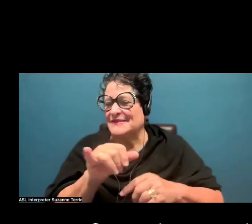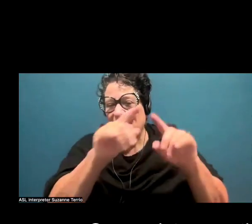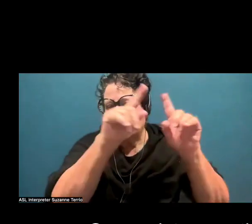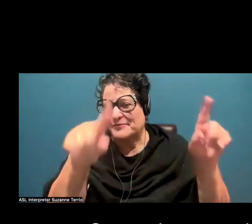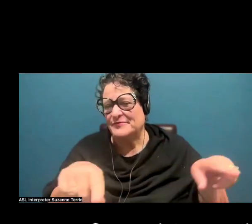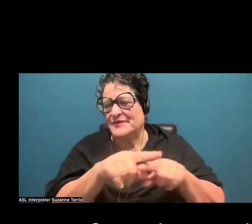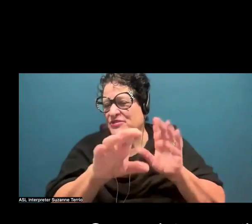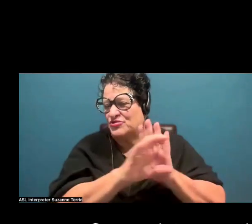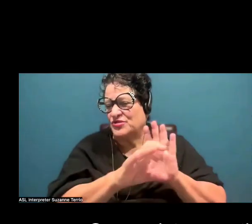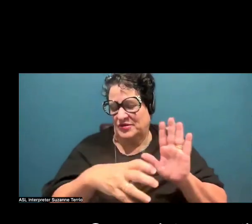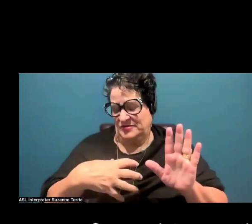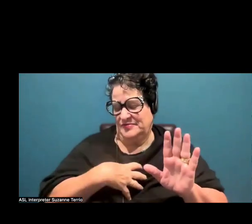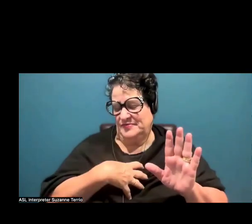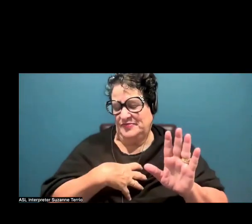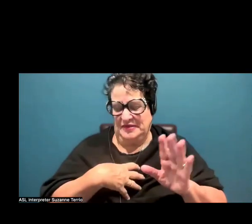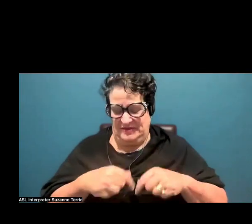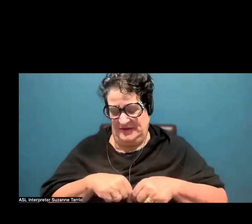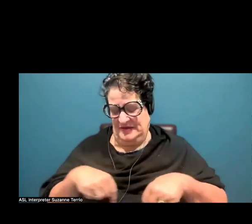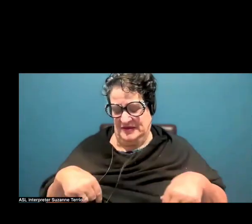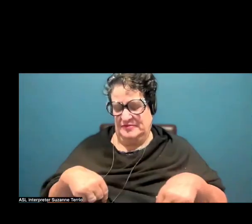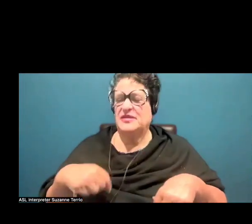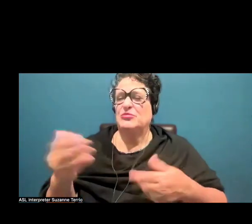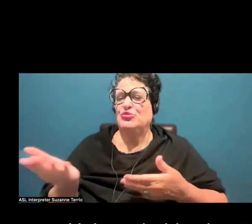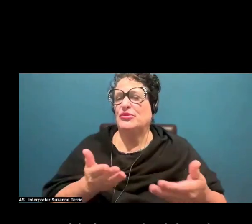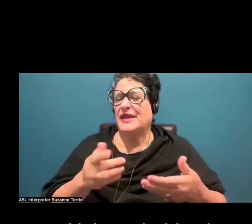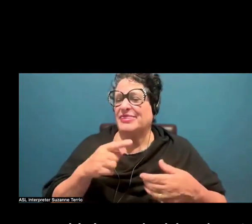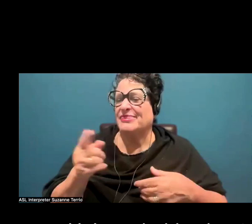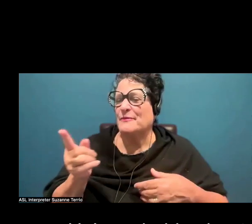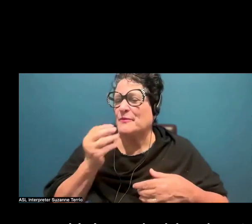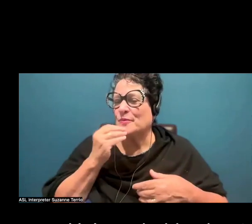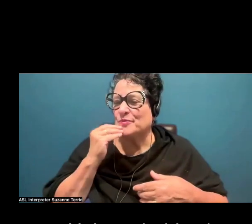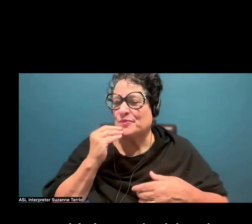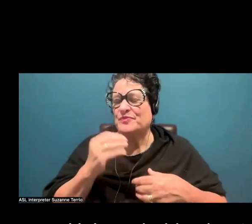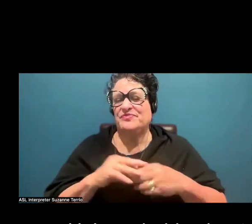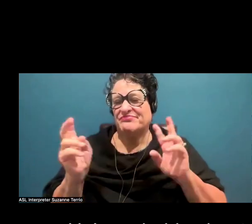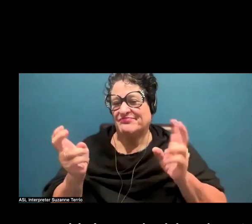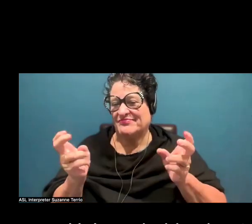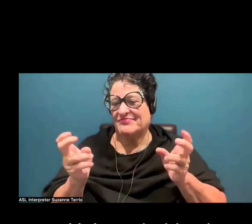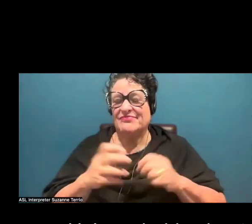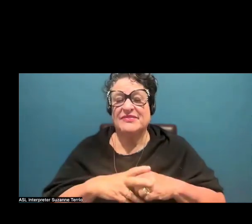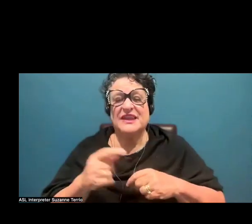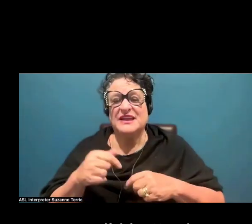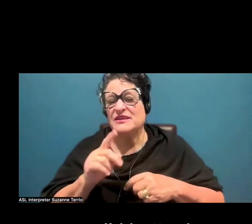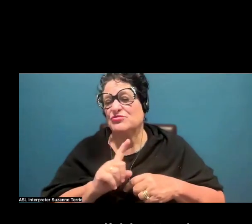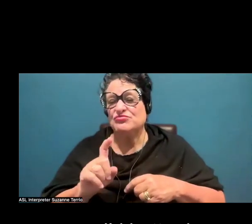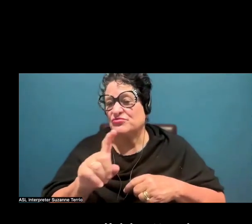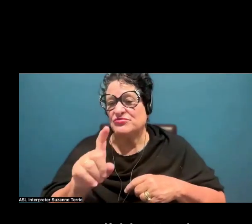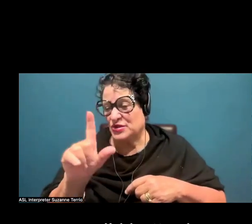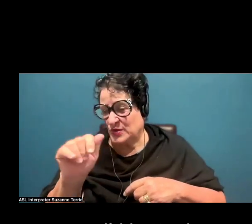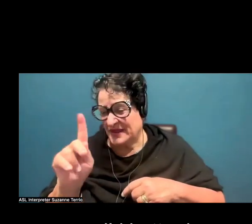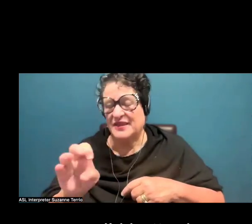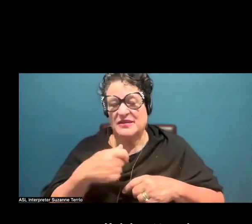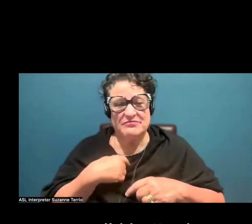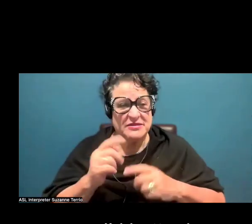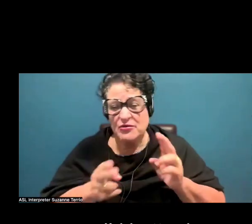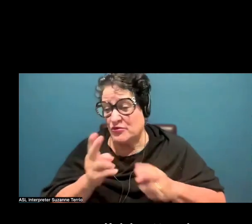his chest, same text underneath. Bring them home. He's probably about to close up and head down to the lake. I'd better hurry, or